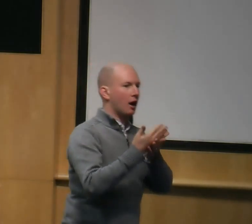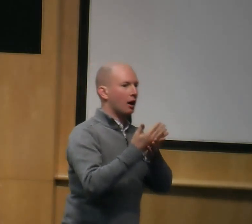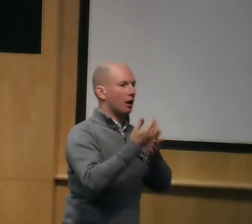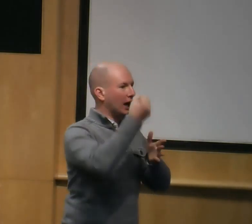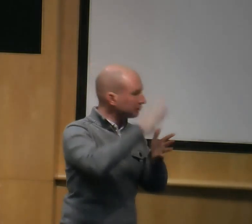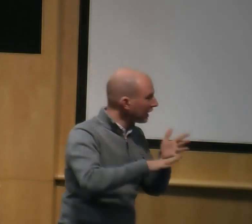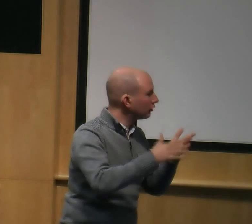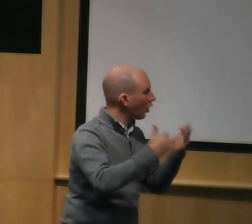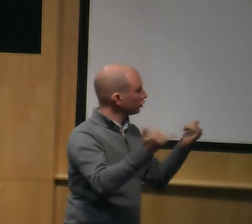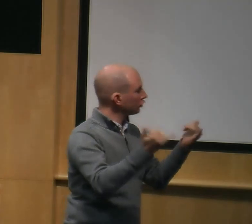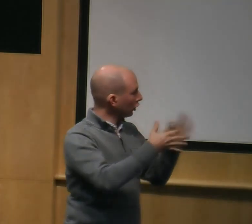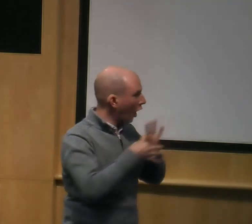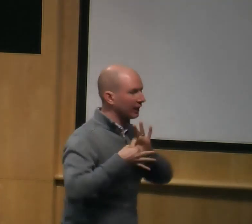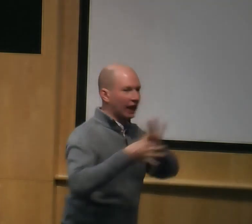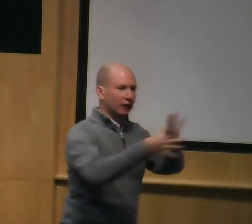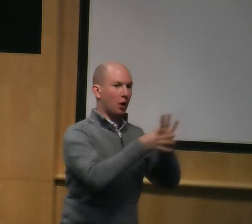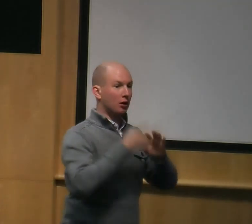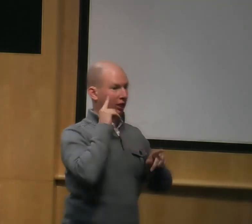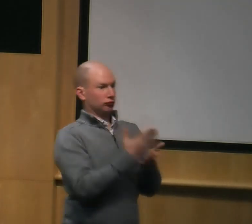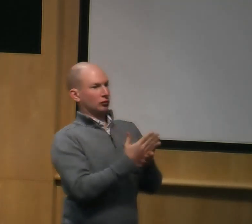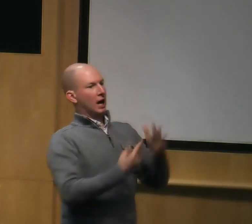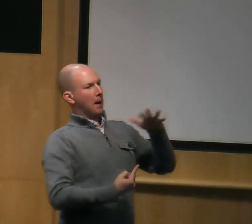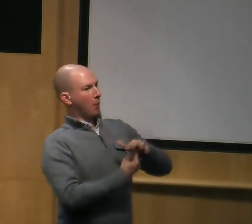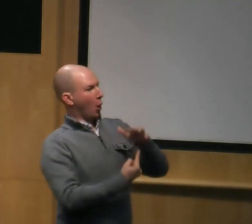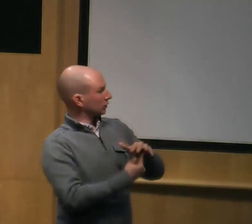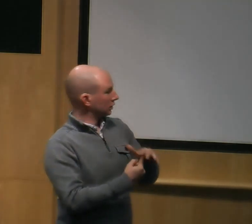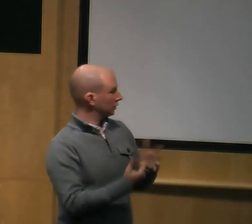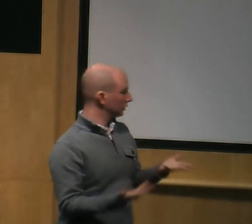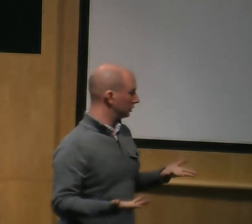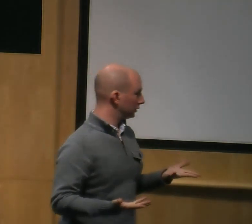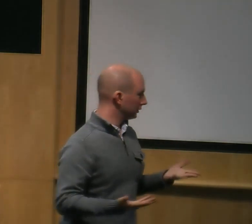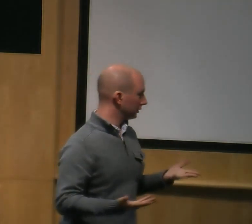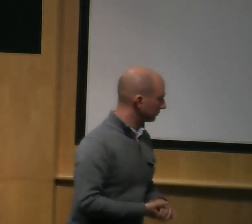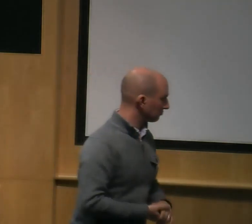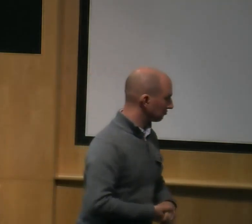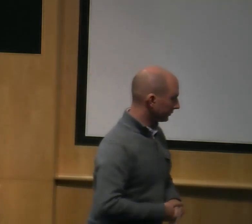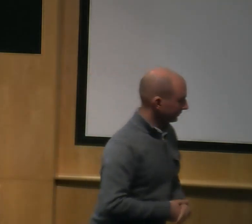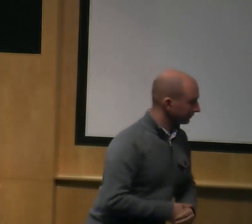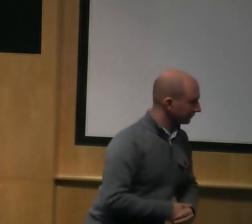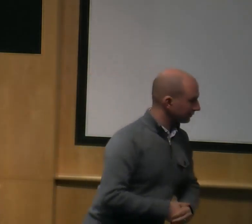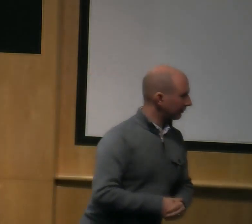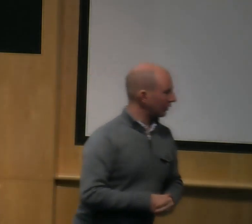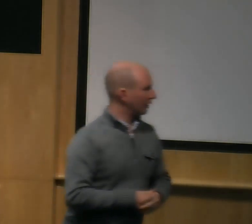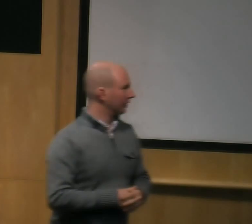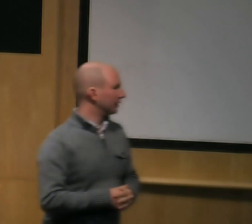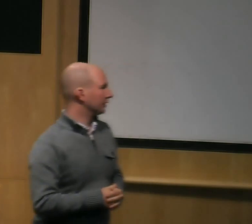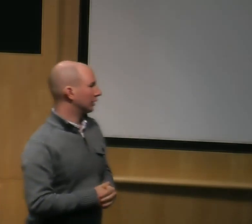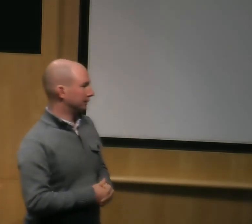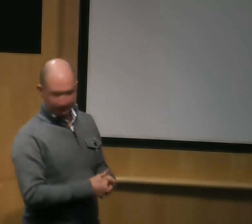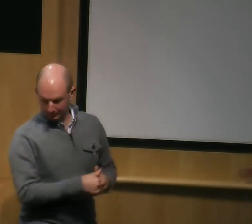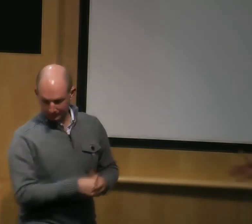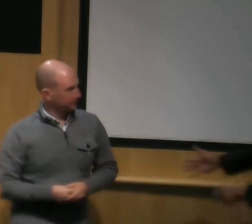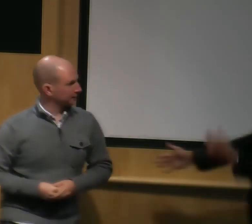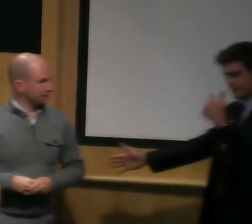isolation, and they may wish to share their experiences. And I think it's really important that we don't forget the professionals in work.